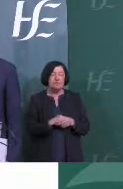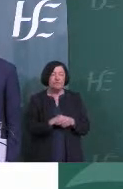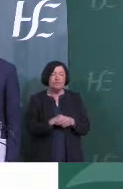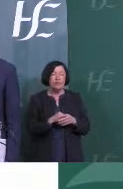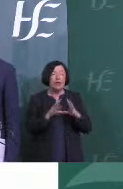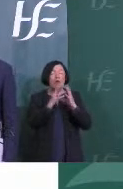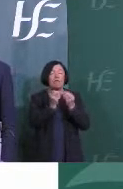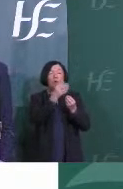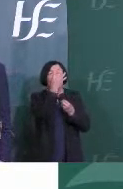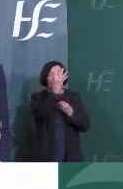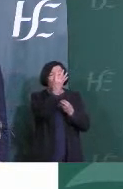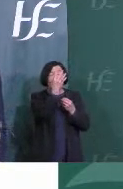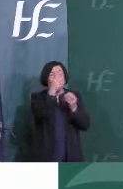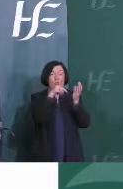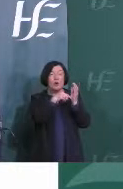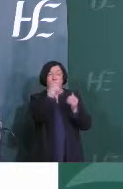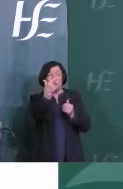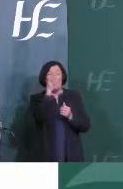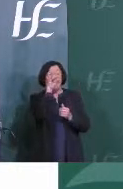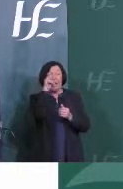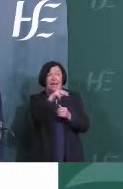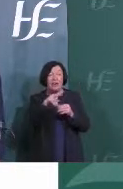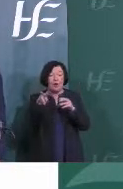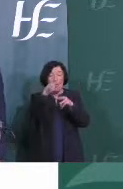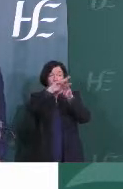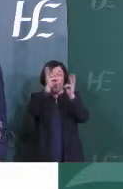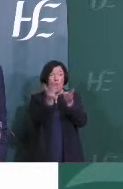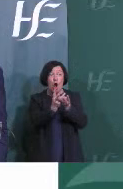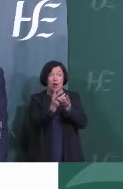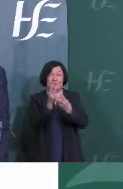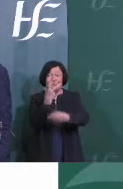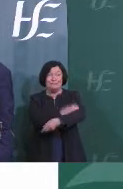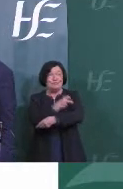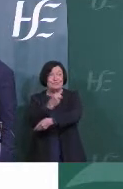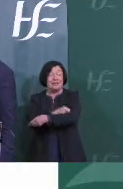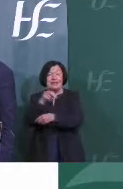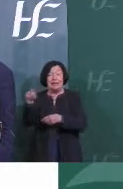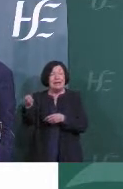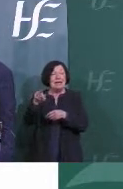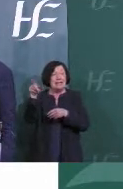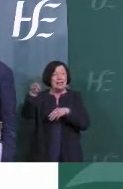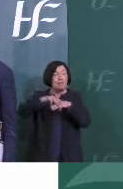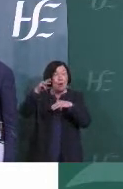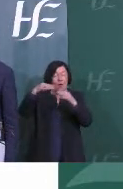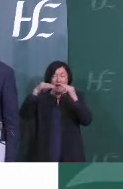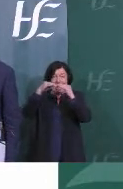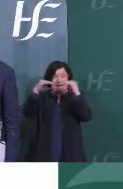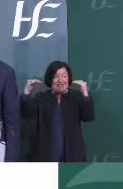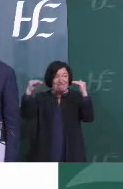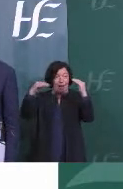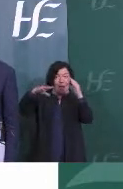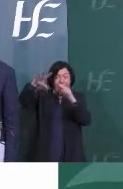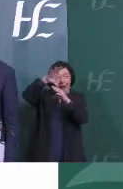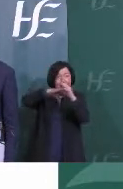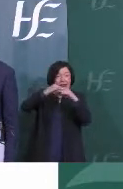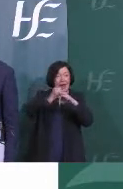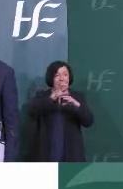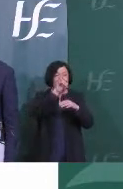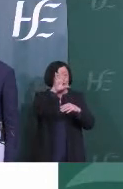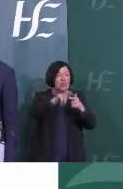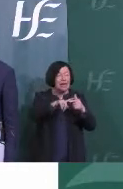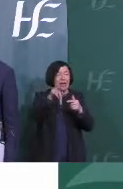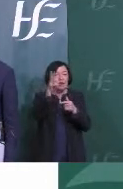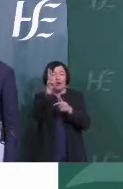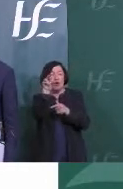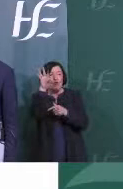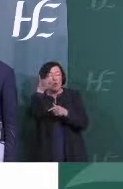So over 4.2 billion doses administered worldwide, and the map is now getting a more even distribution. You see countries like Chile and